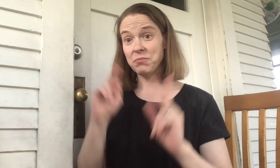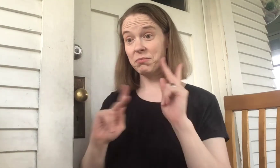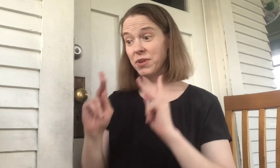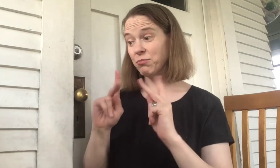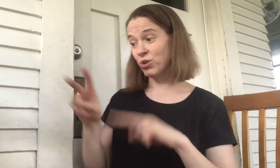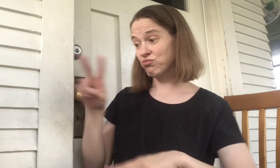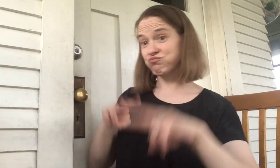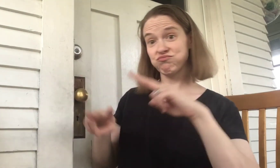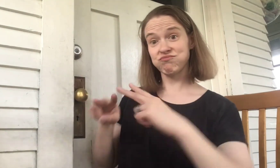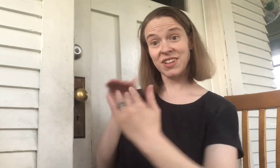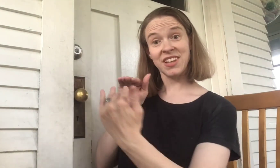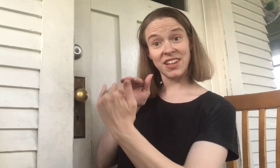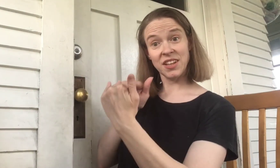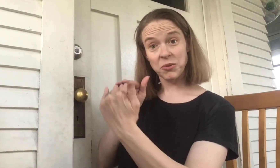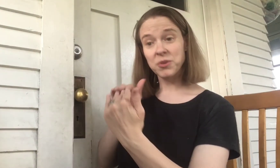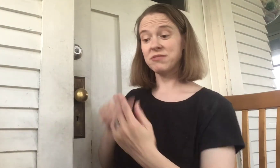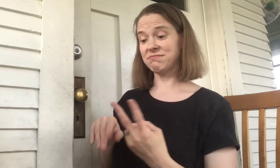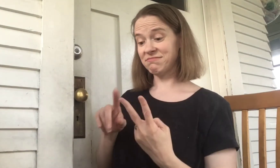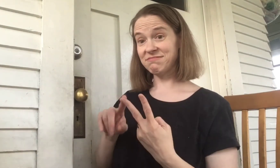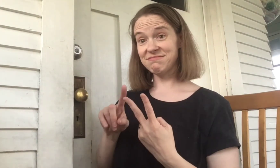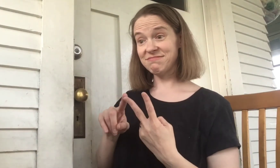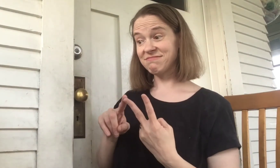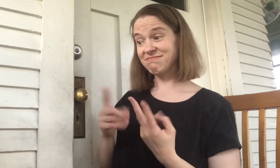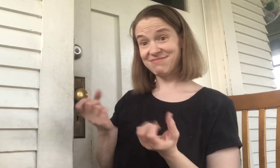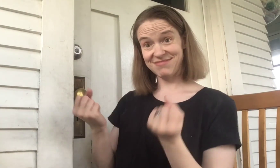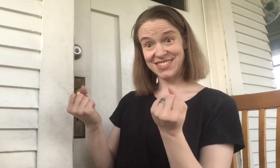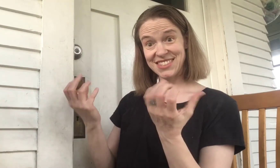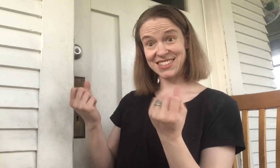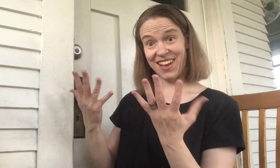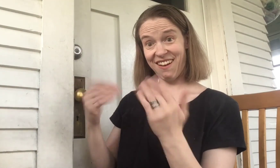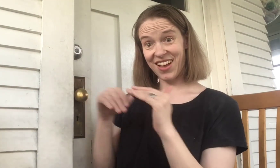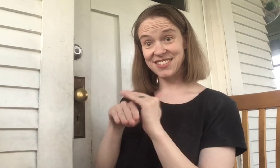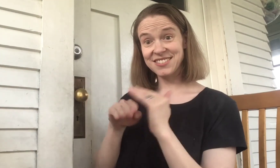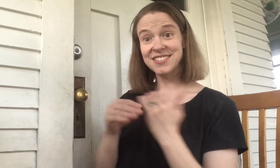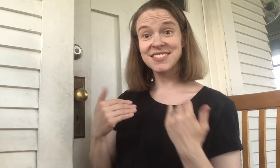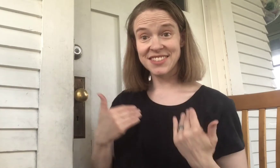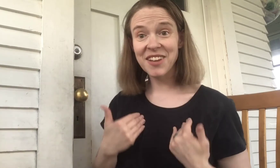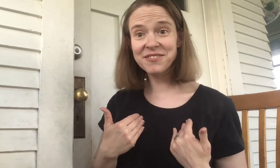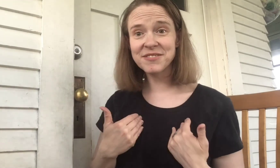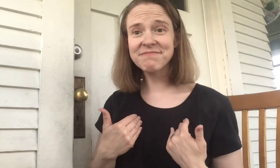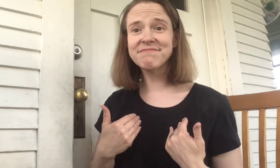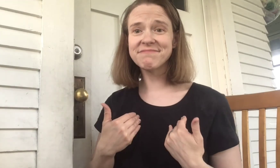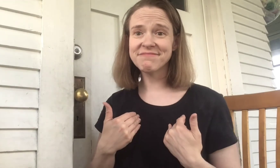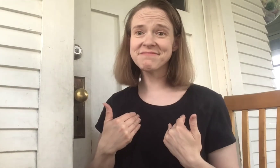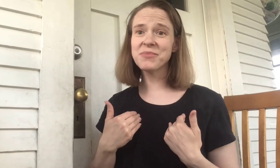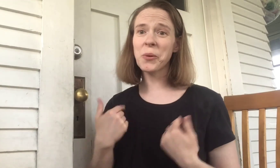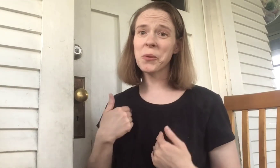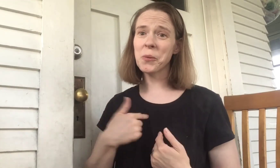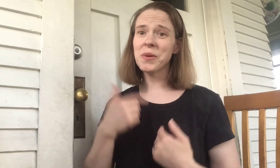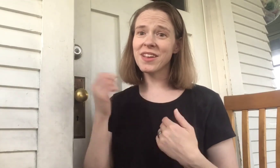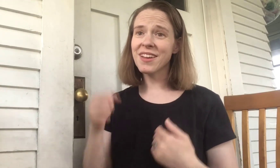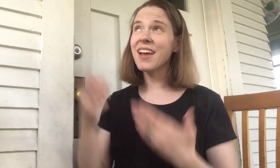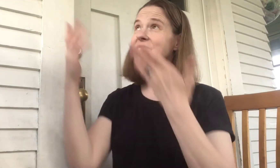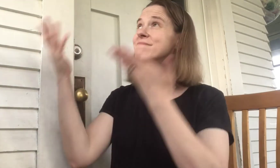When deaf people are considered equals, when they have signing access,